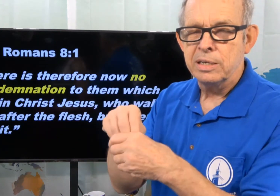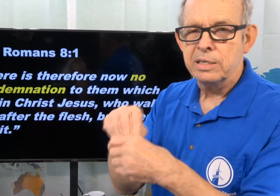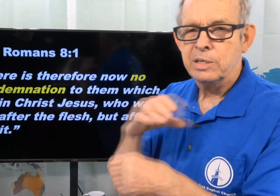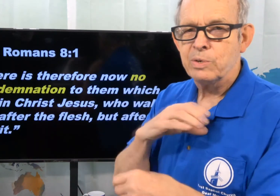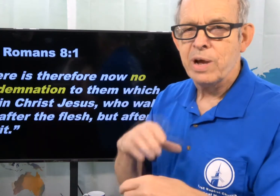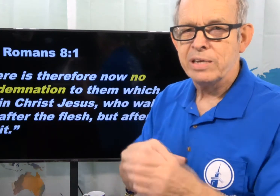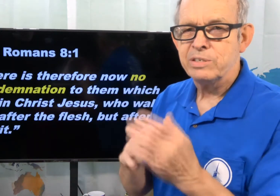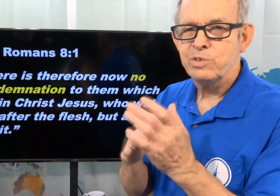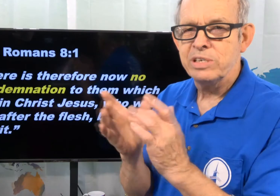in Christ Jesus,